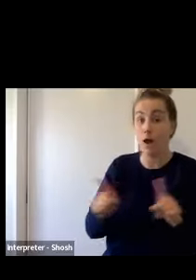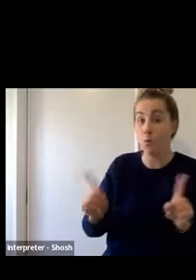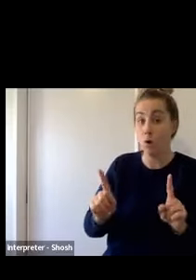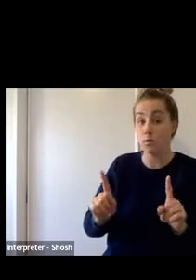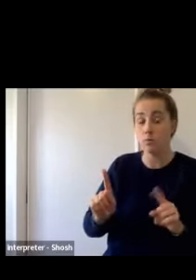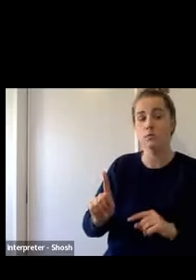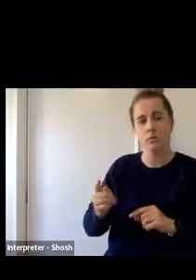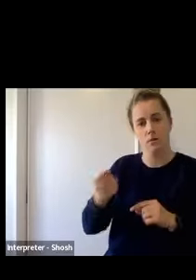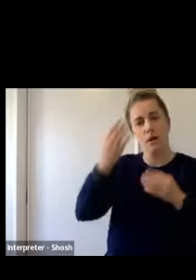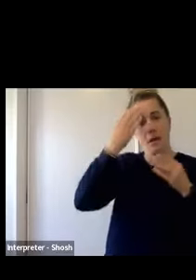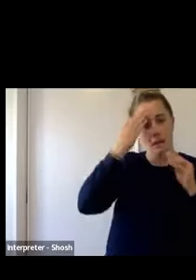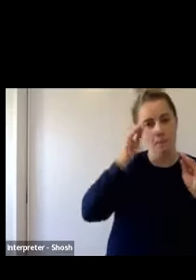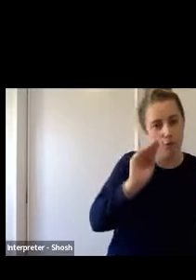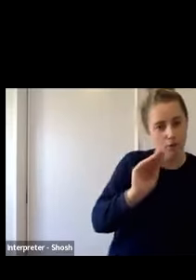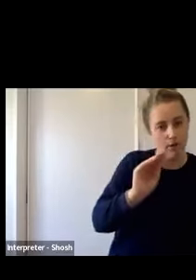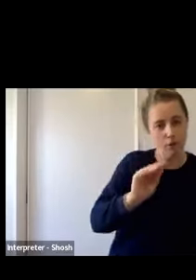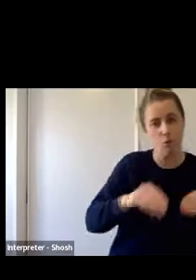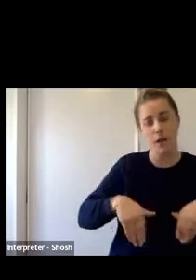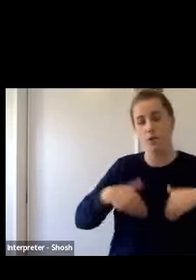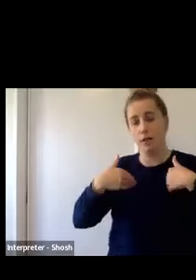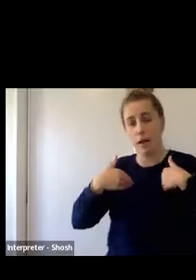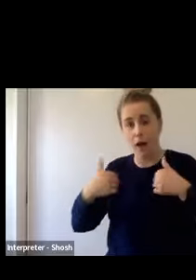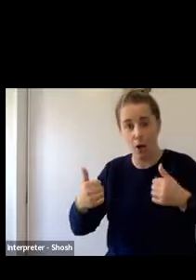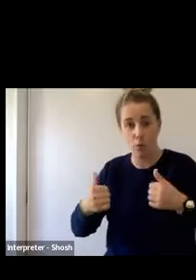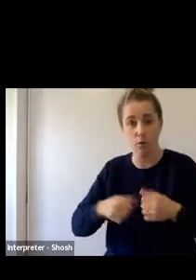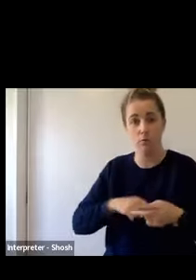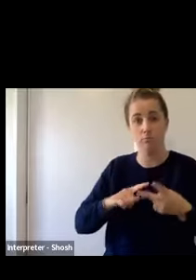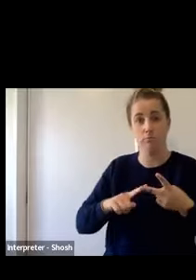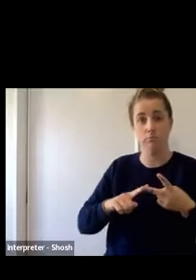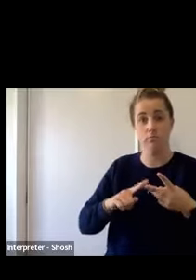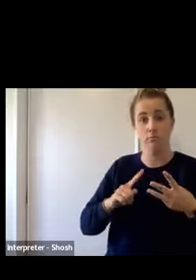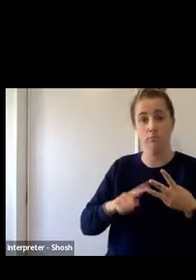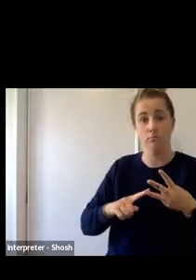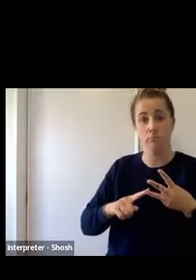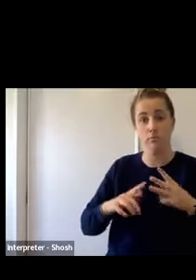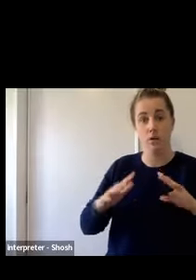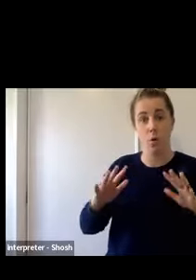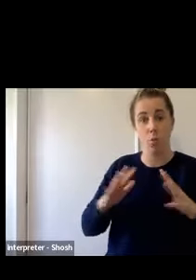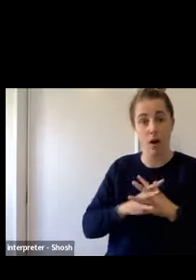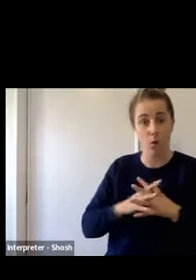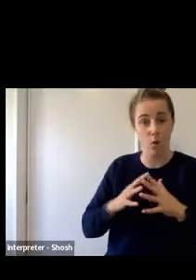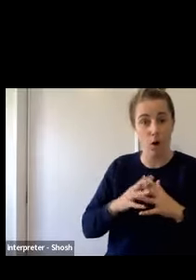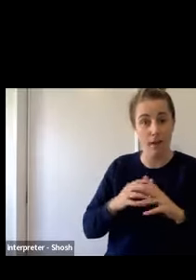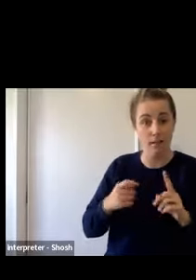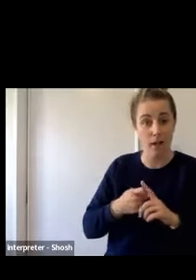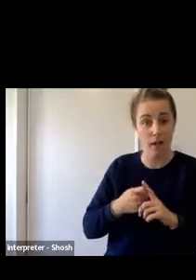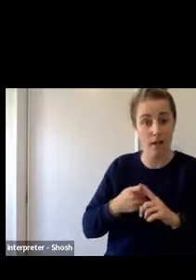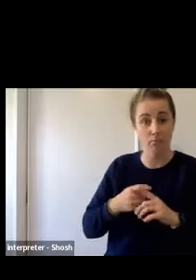Ministry of Education, Health, Waikato, Kāinga Ora,